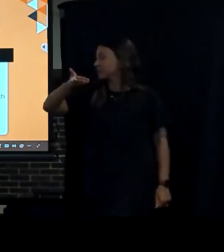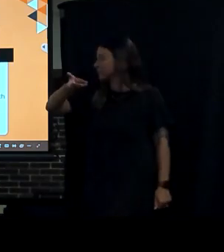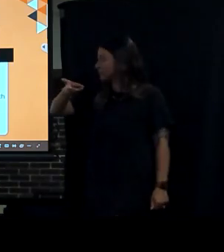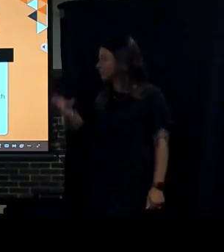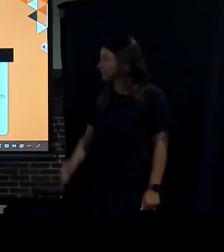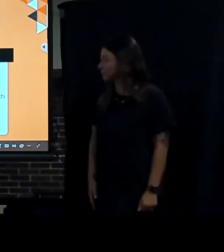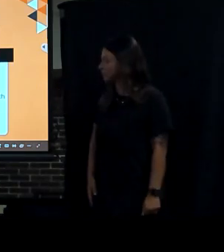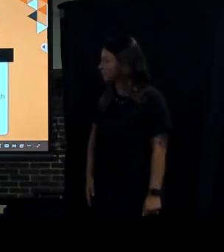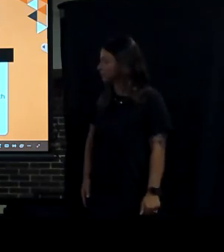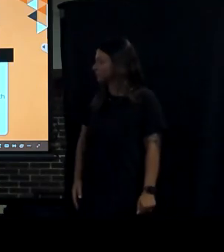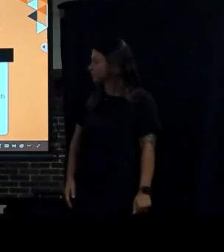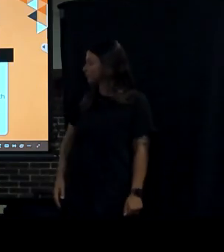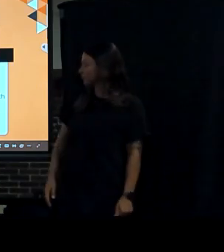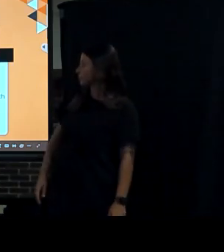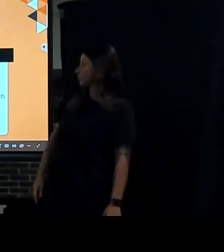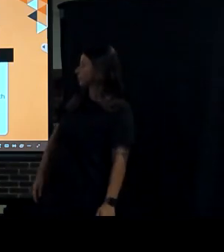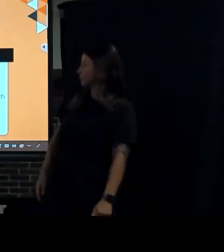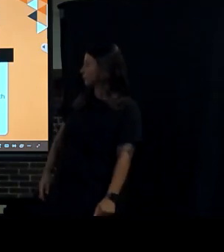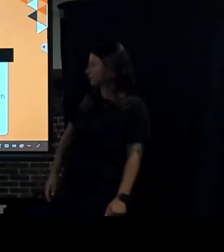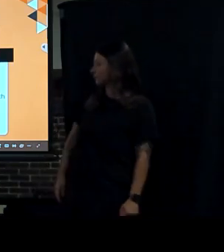6th grade,